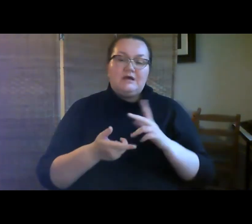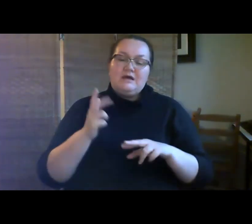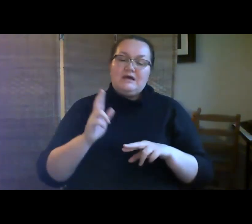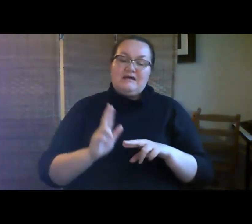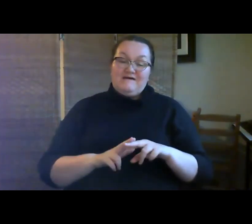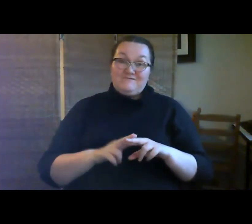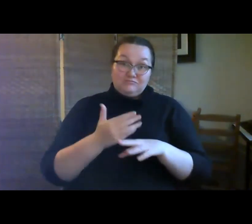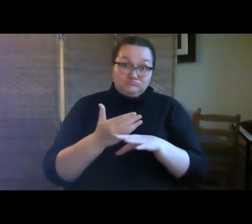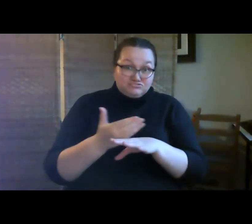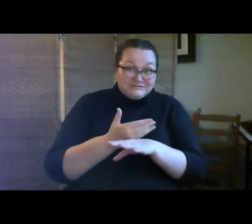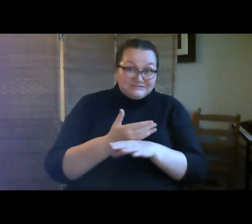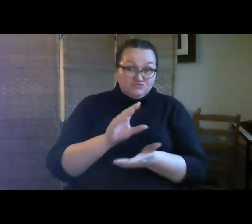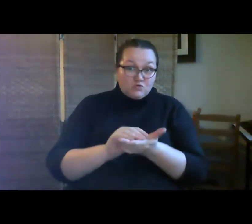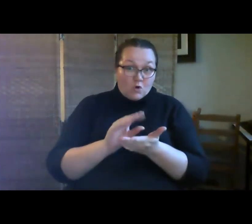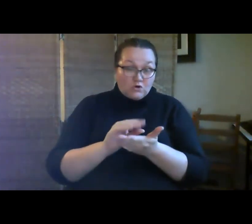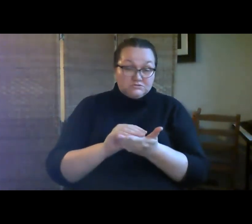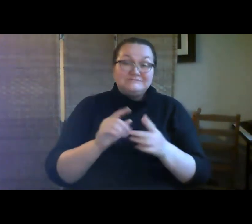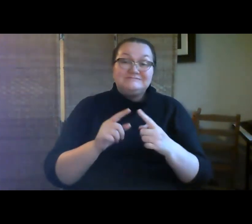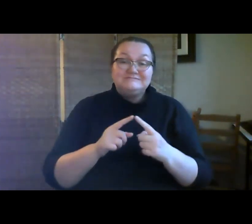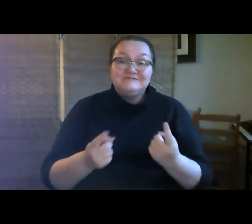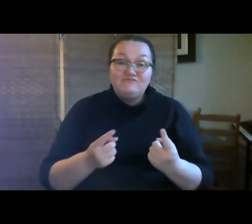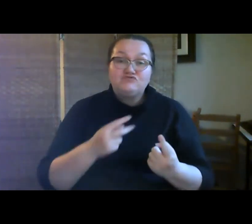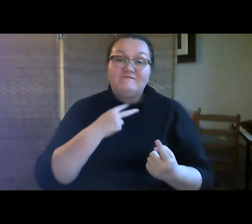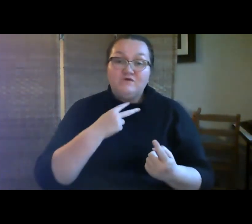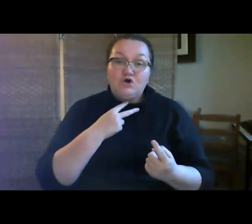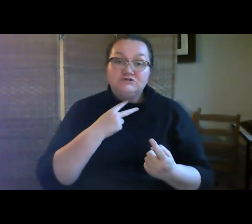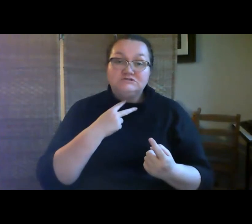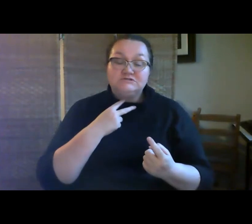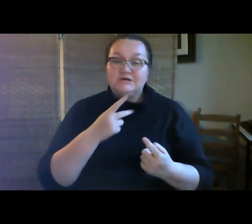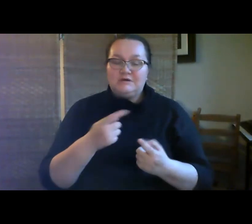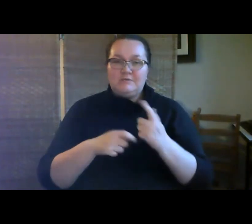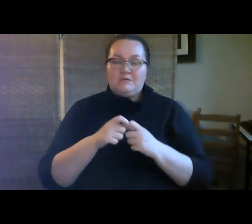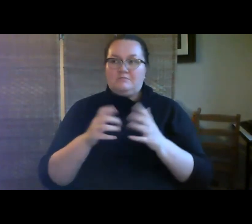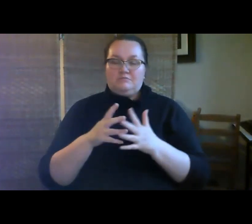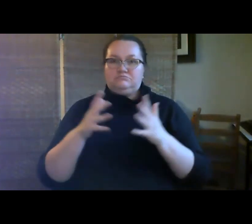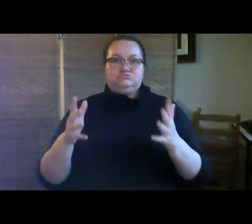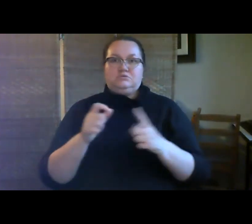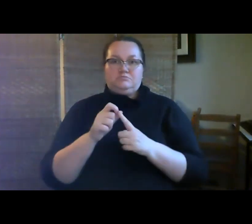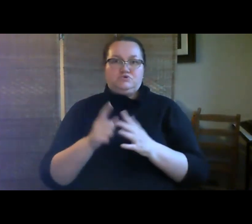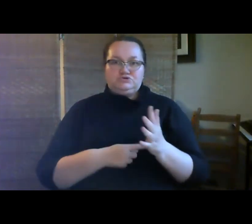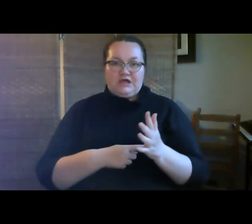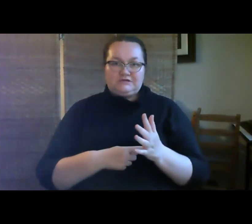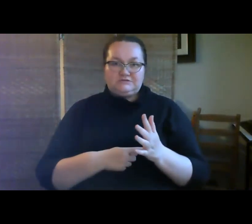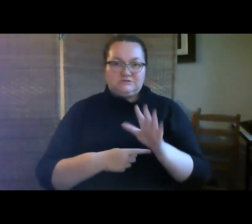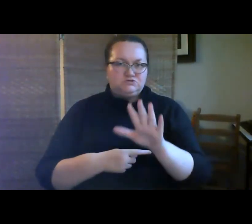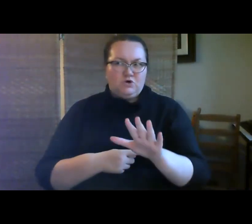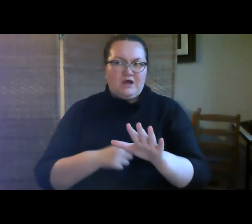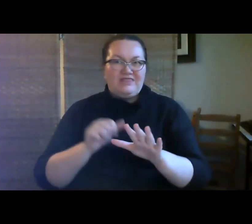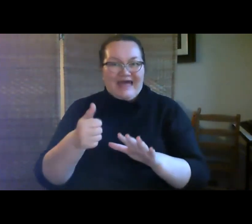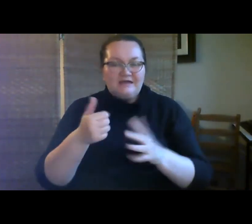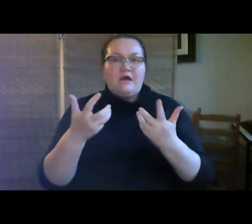it with different voices, it becomes an enormous project. How would we cue this to remain in sync with the live